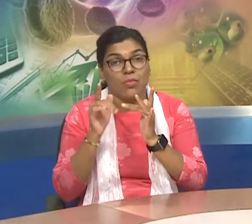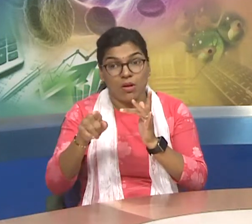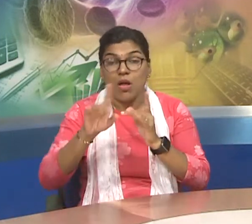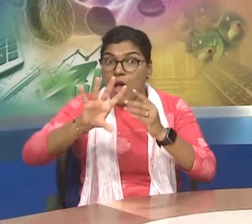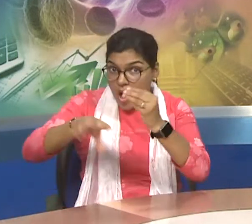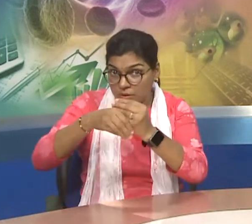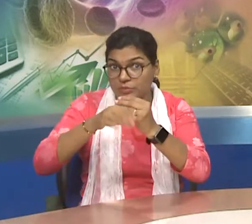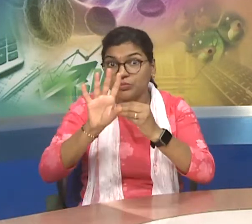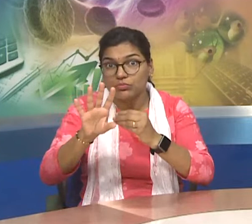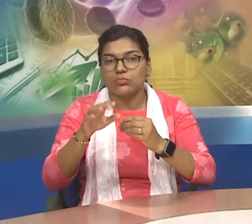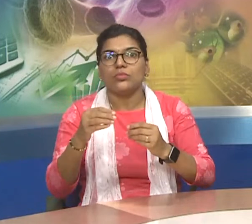library users.